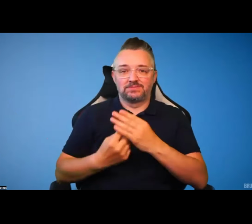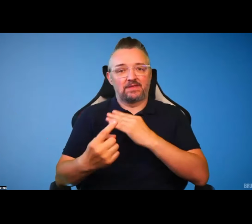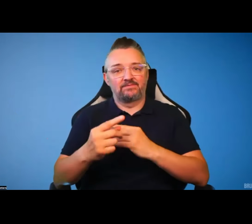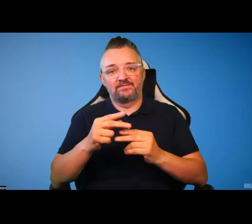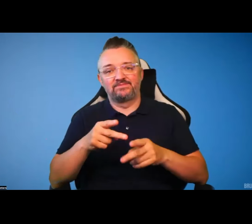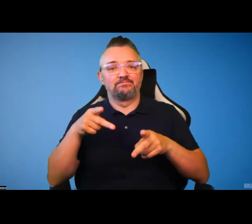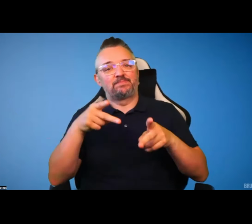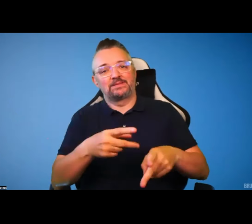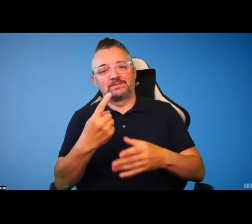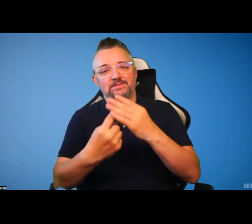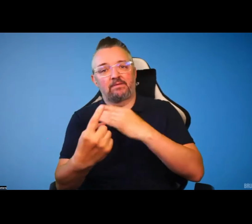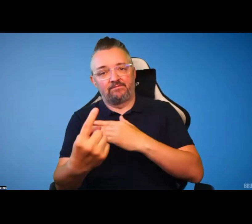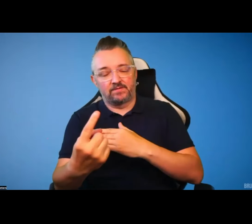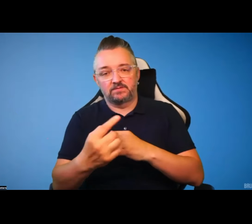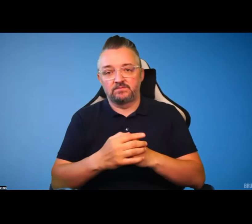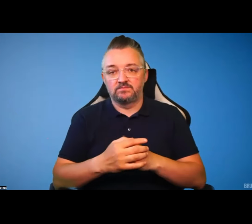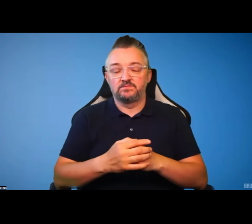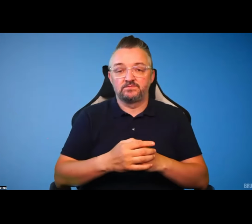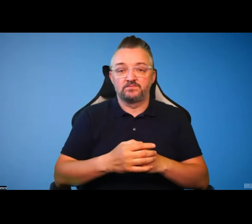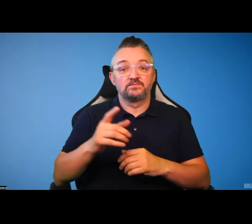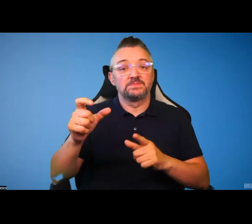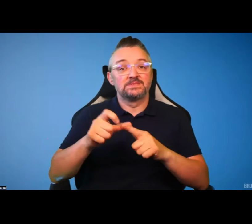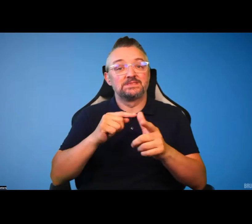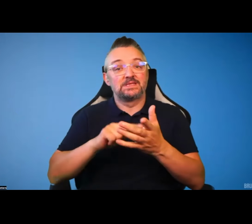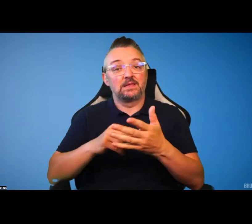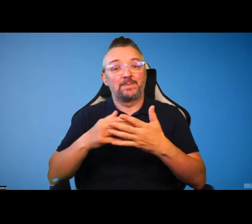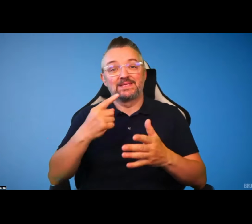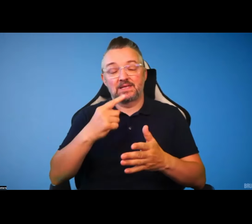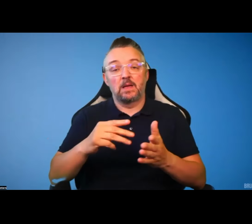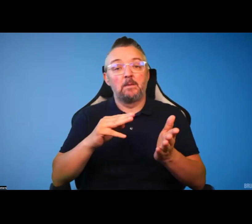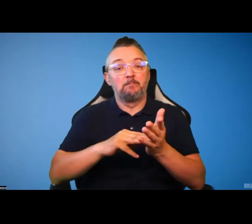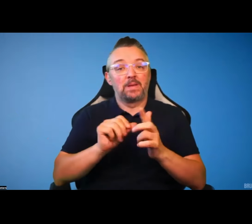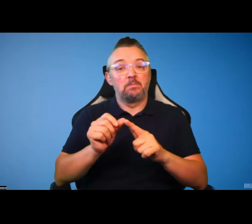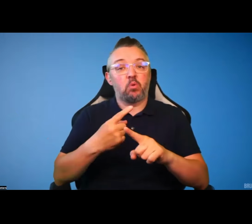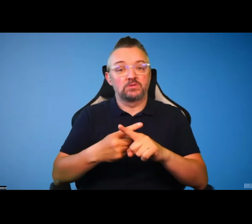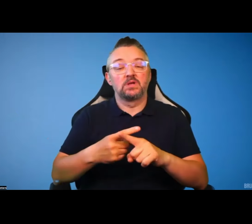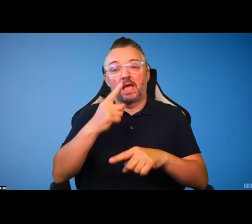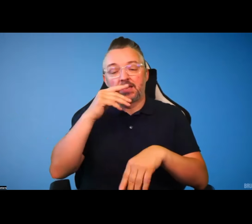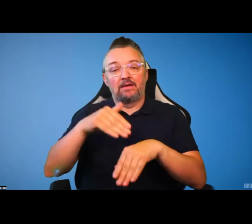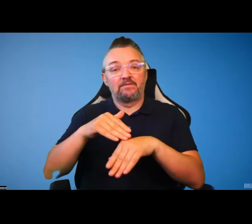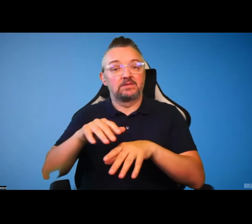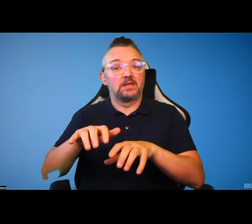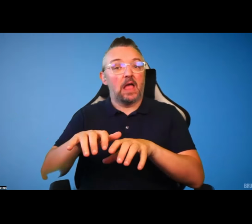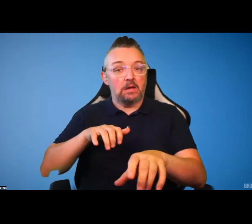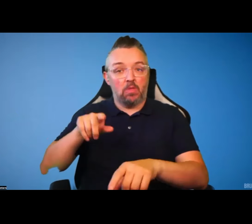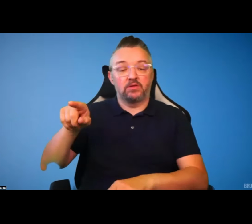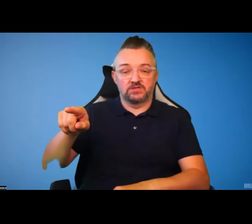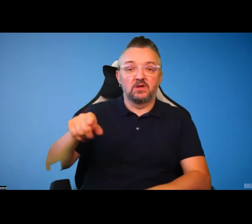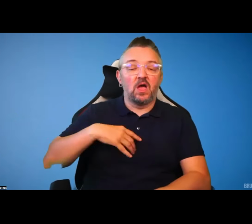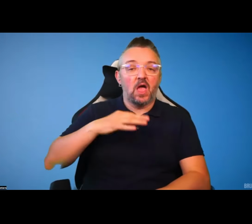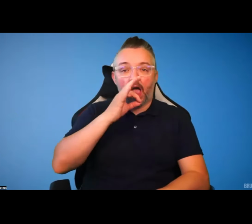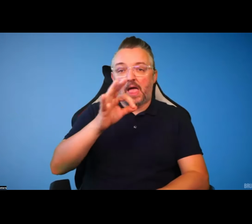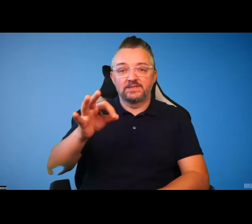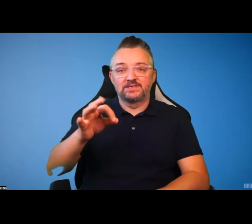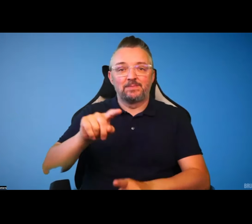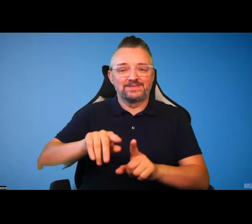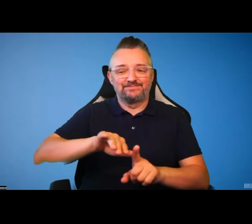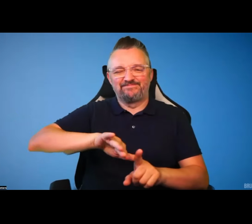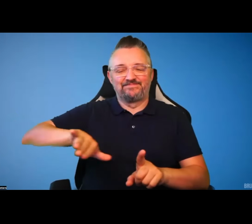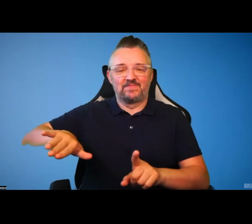possible. And Dan has mentioned, monkeypox is a disease that affects animals as well. So we also ask people to stay away from their